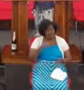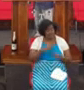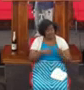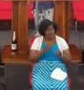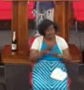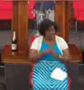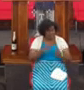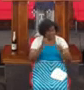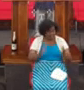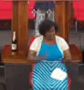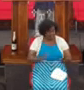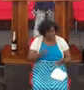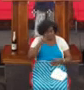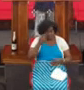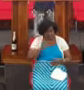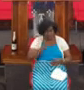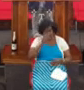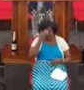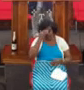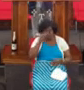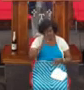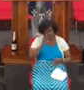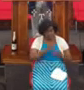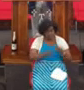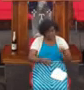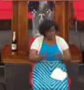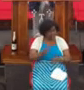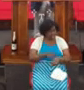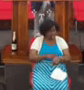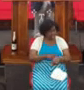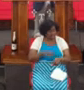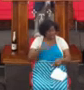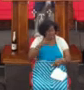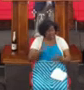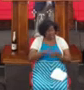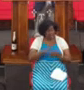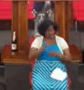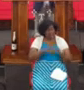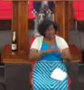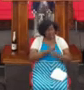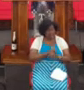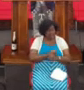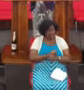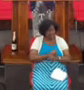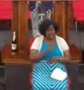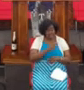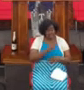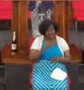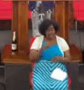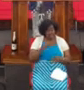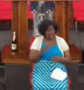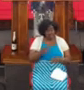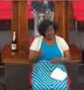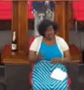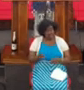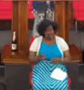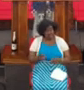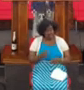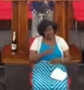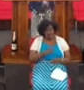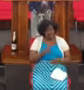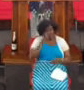Savior. Because you do not know it may be the last time. We've been saying that for years, but at no point in our history, I believe,